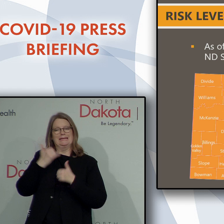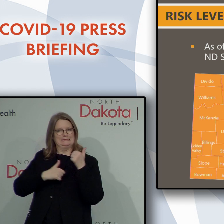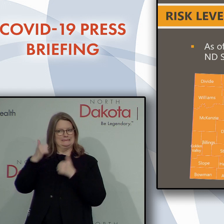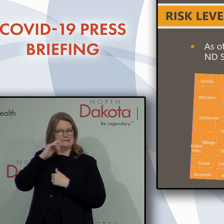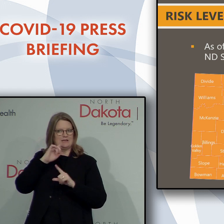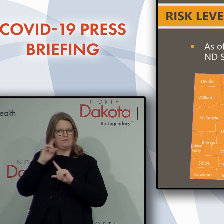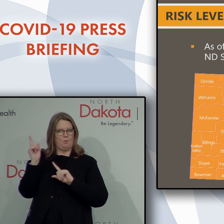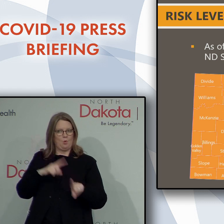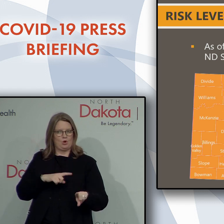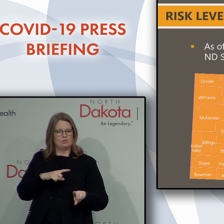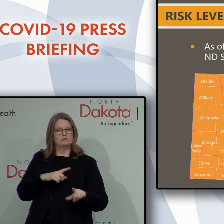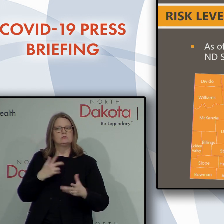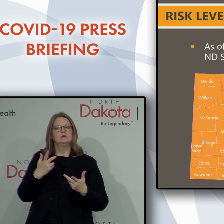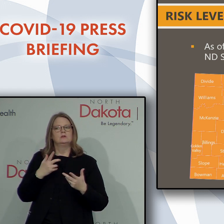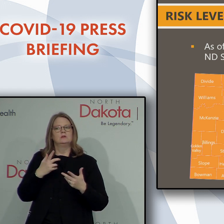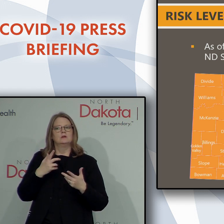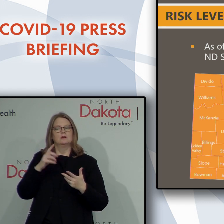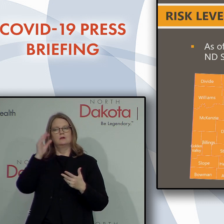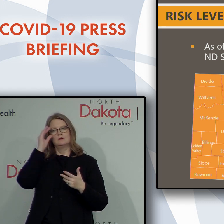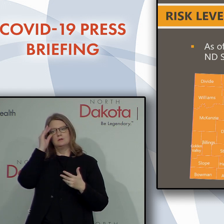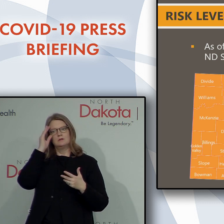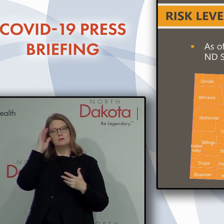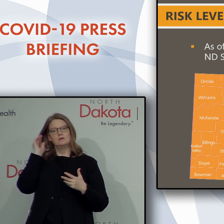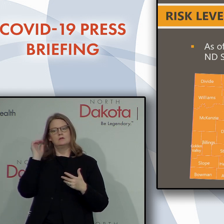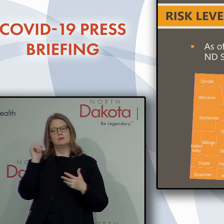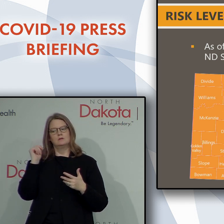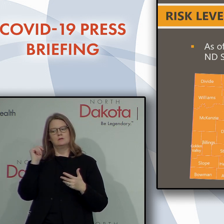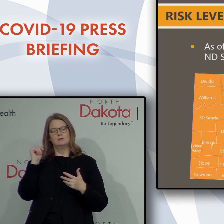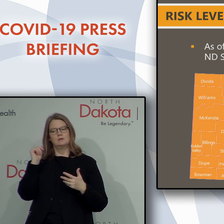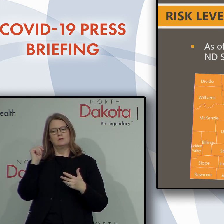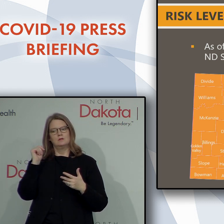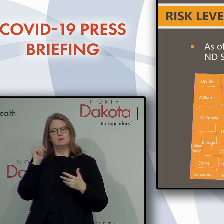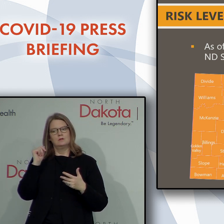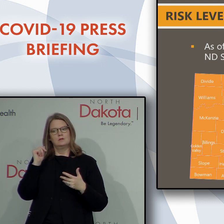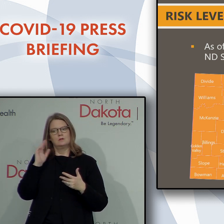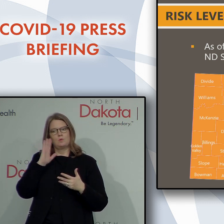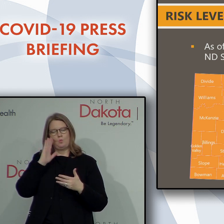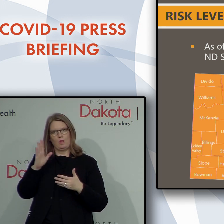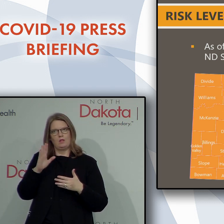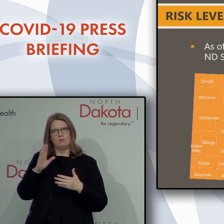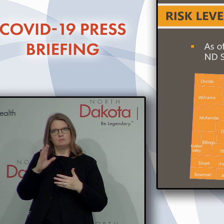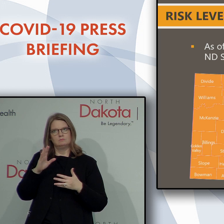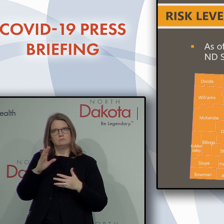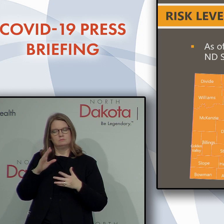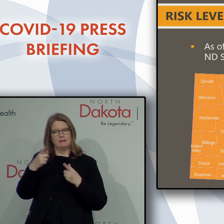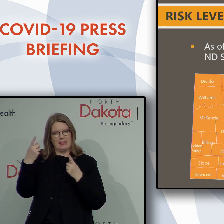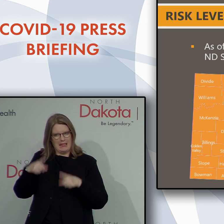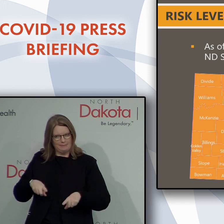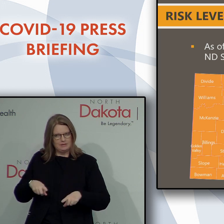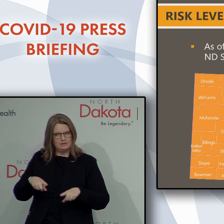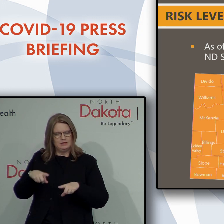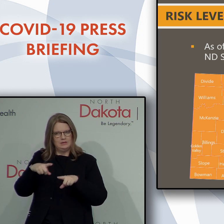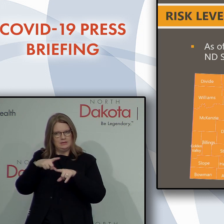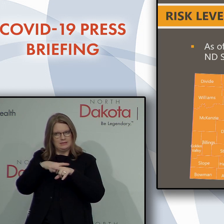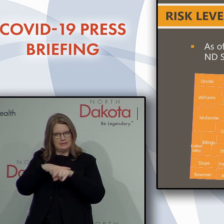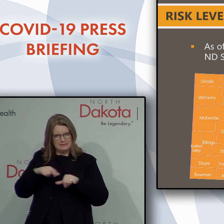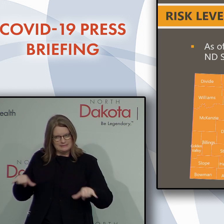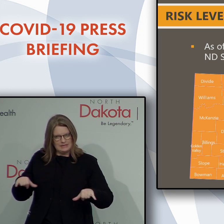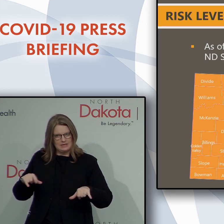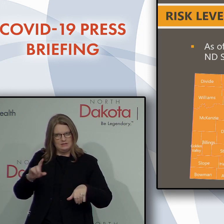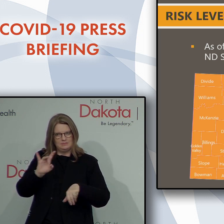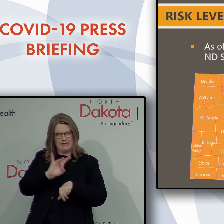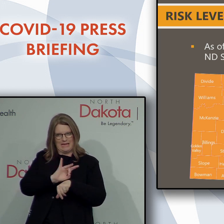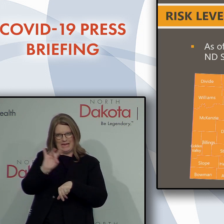the rescinding of that executive order will take effect concurrently with the 8 a.m.